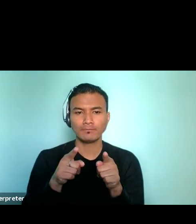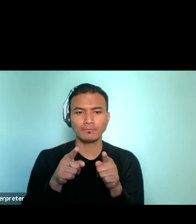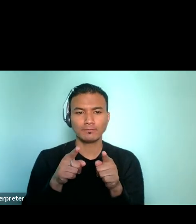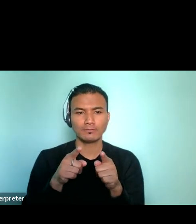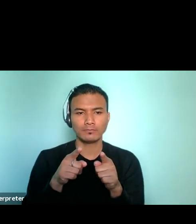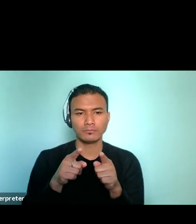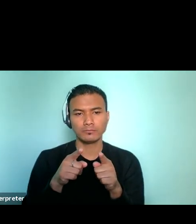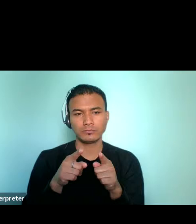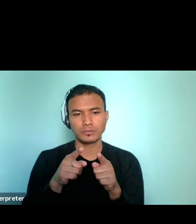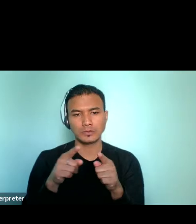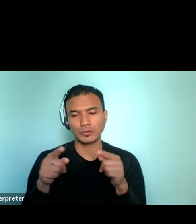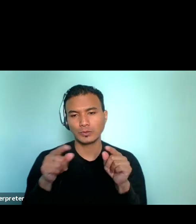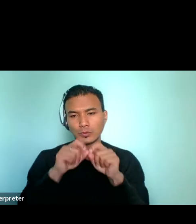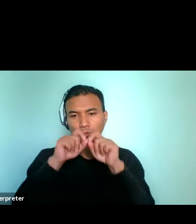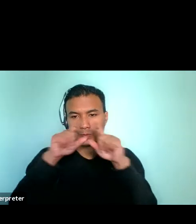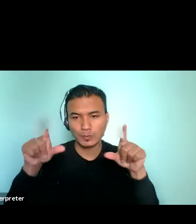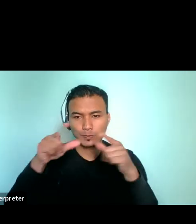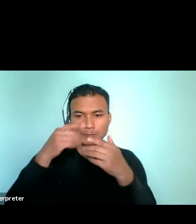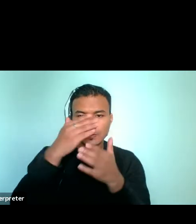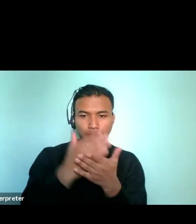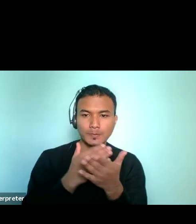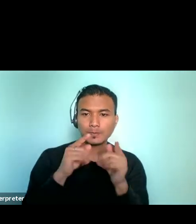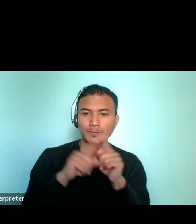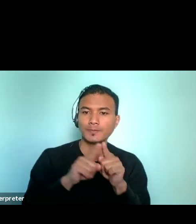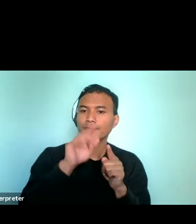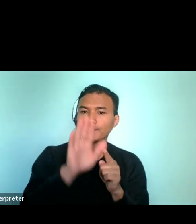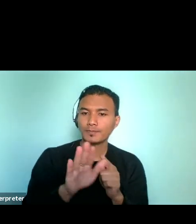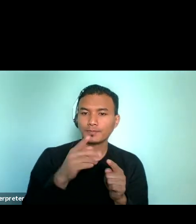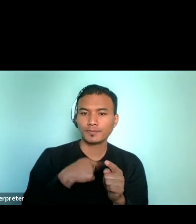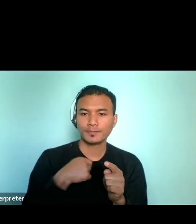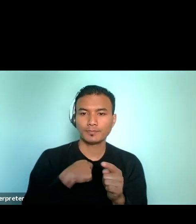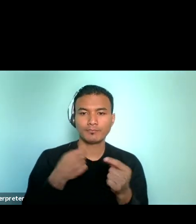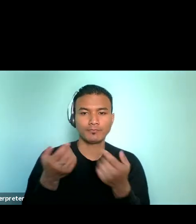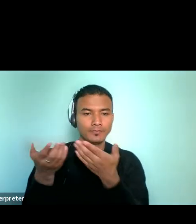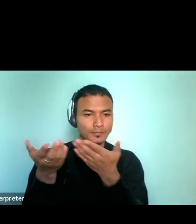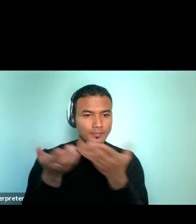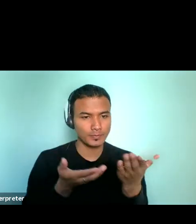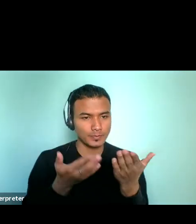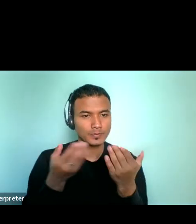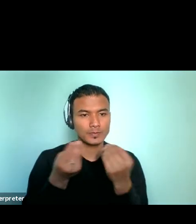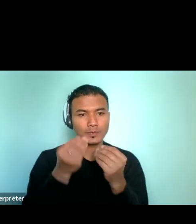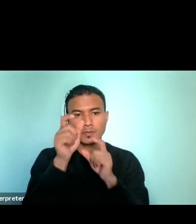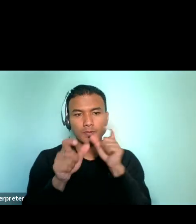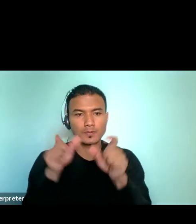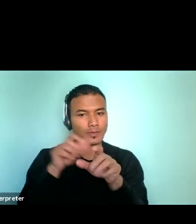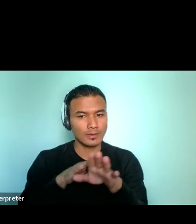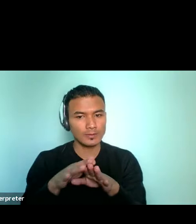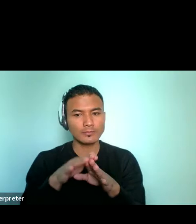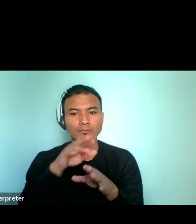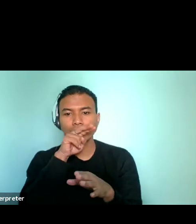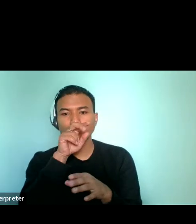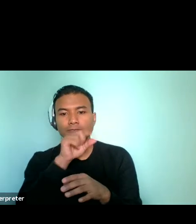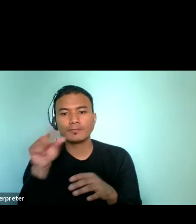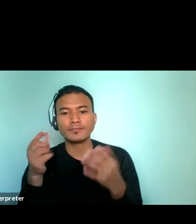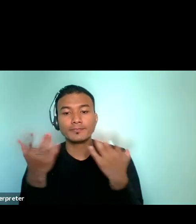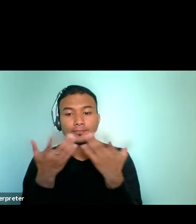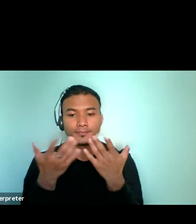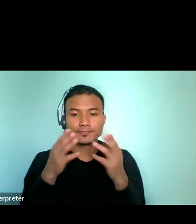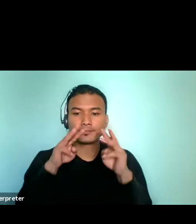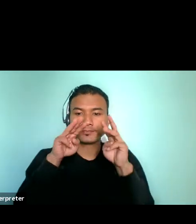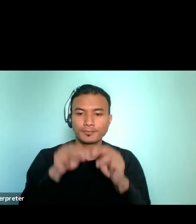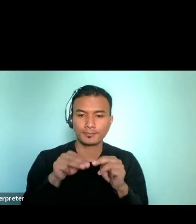kind of closing remarks, let's say. We invited some speakers to speak about the importance